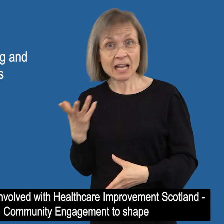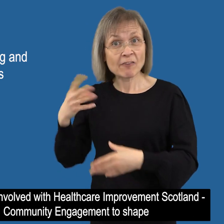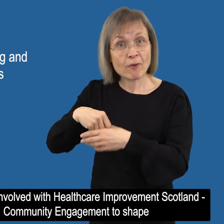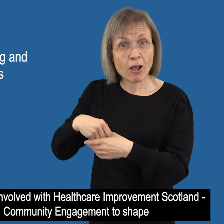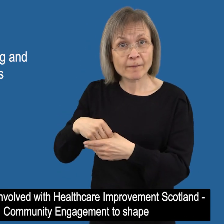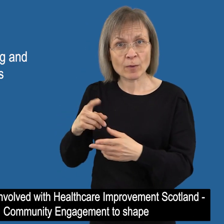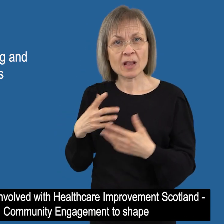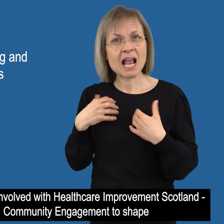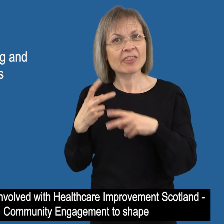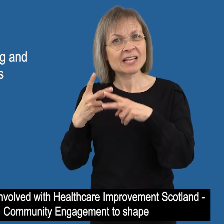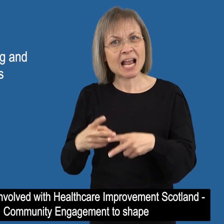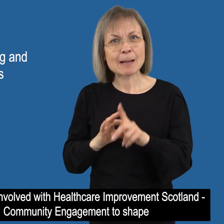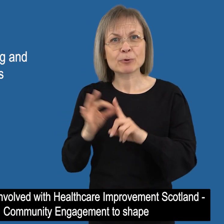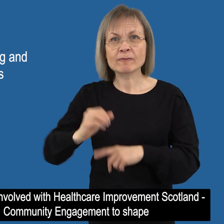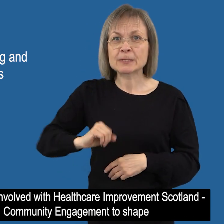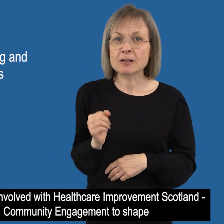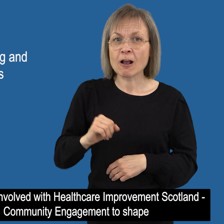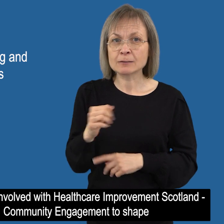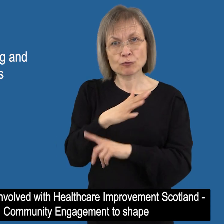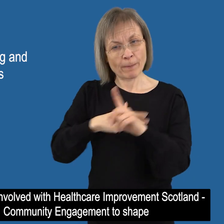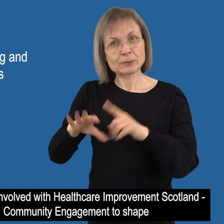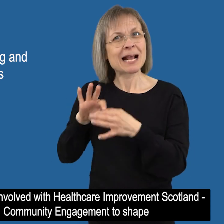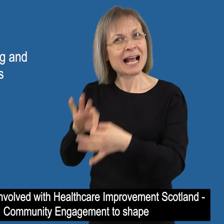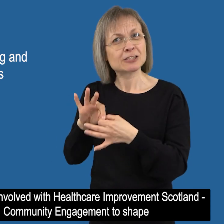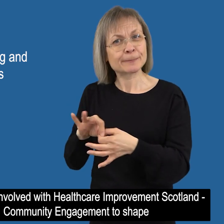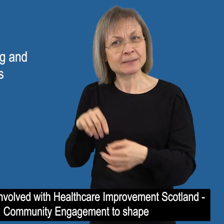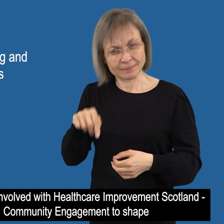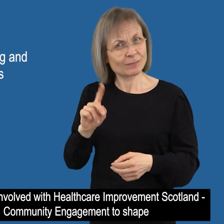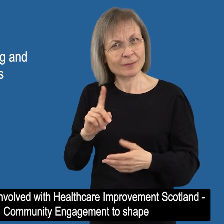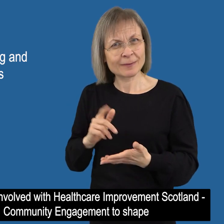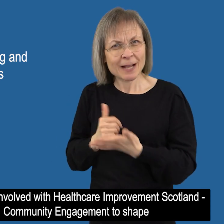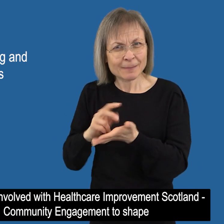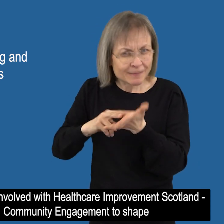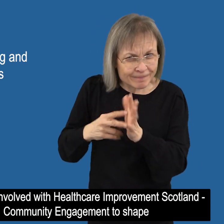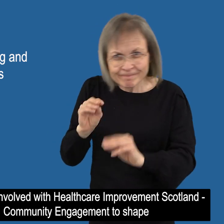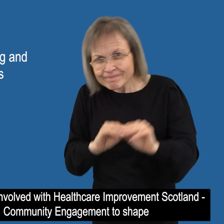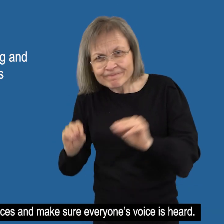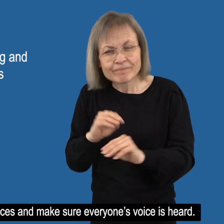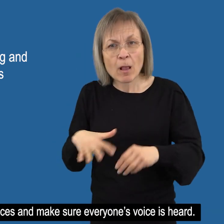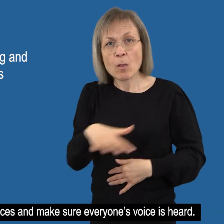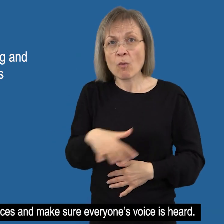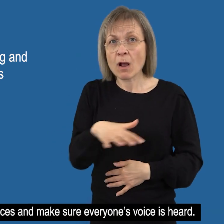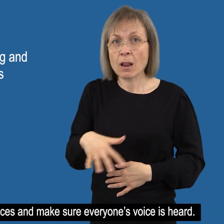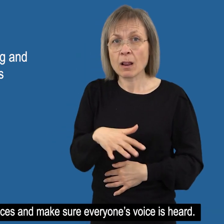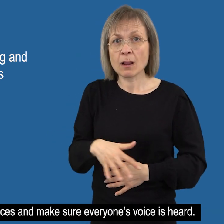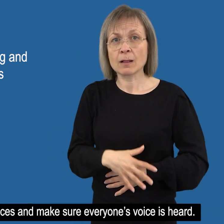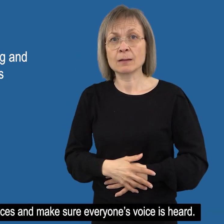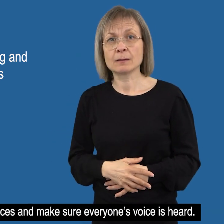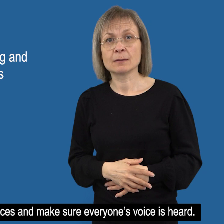I can get involved with Healthcare Improvement Scotland, community engagement to shape local services and make sure everyone's